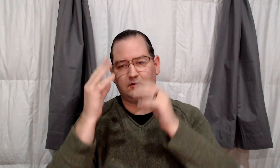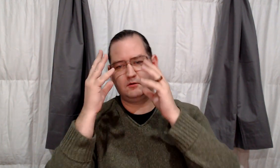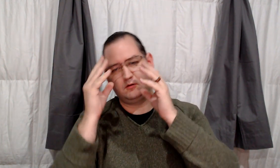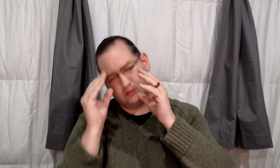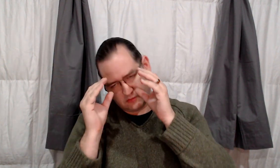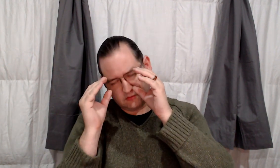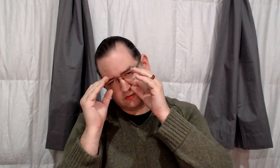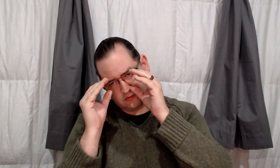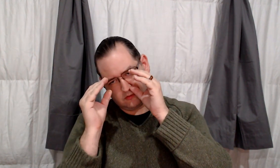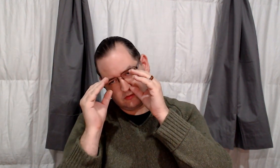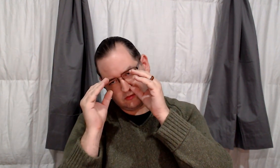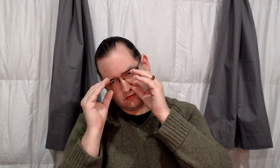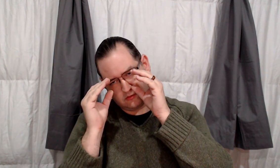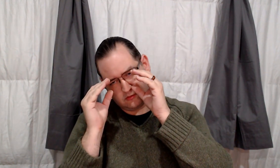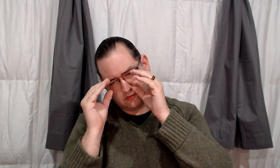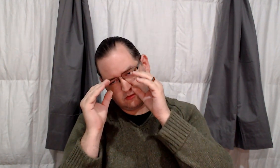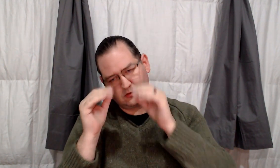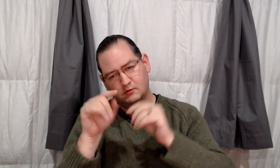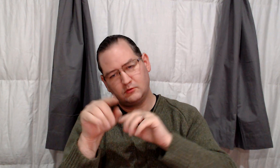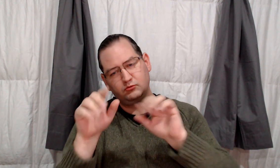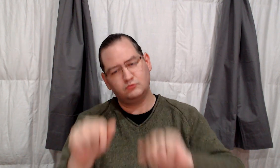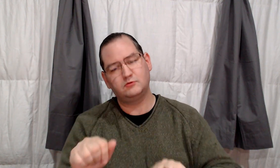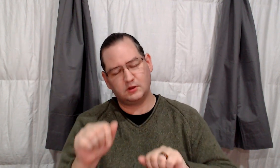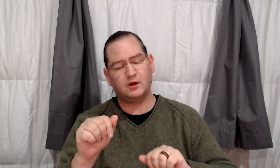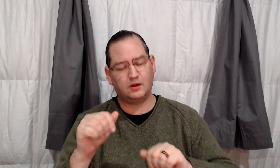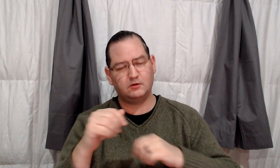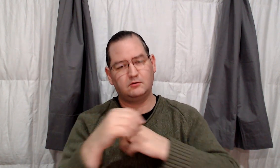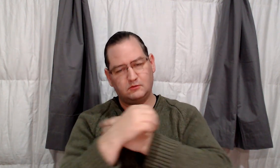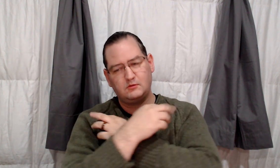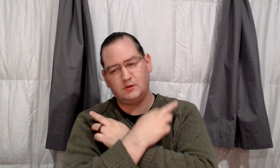Although at times you may be more aware of some things than you were before.